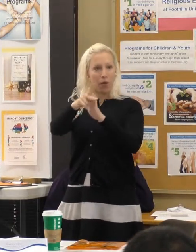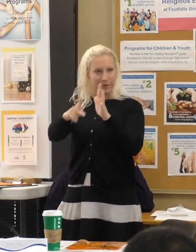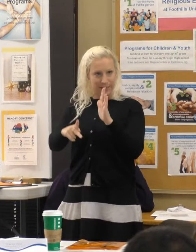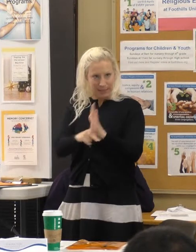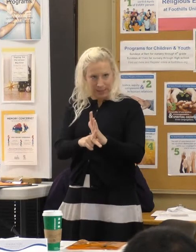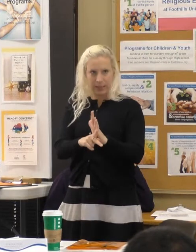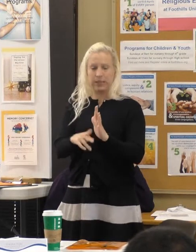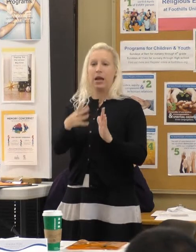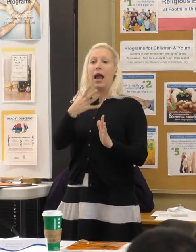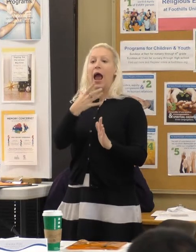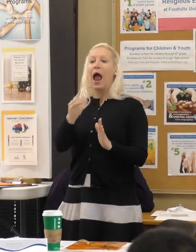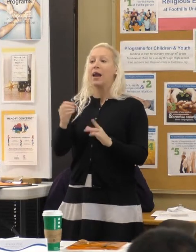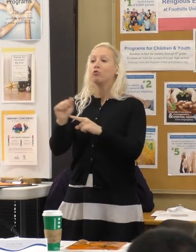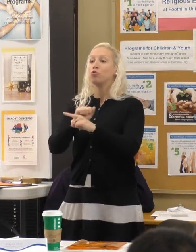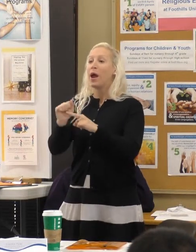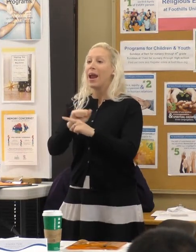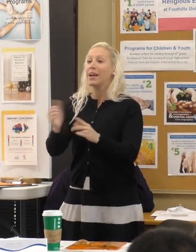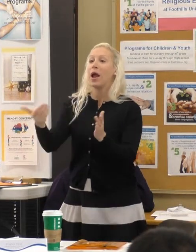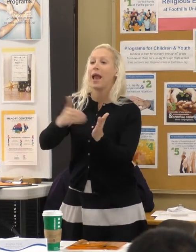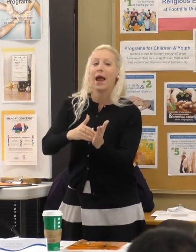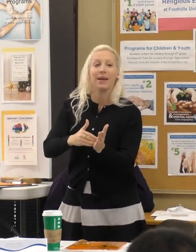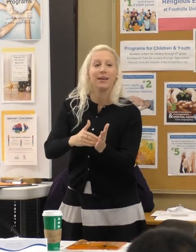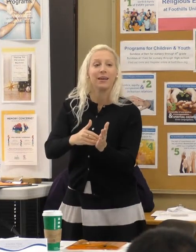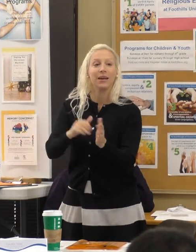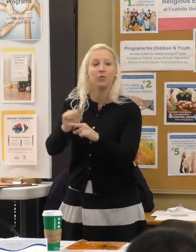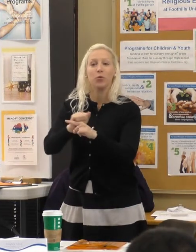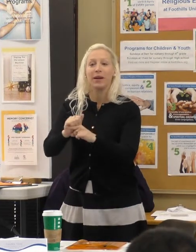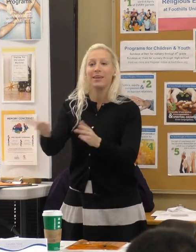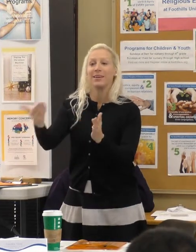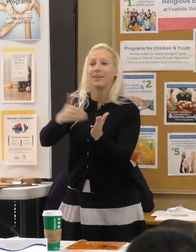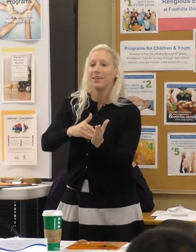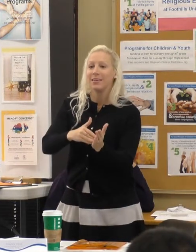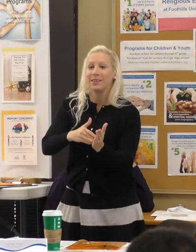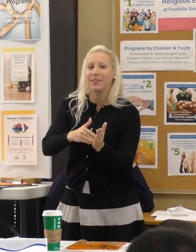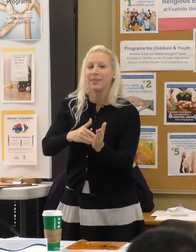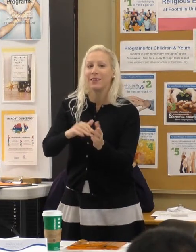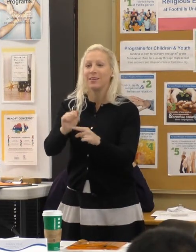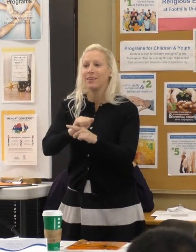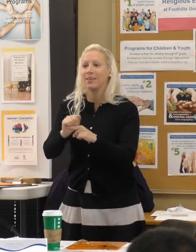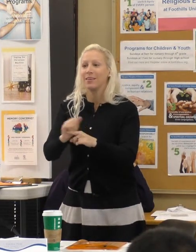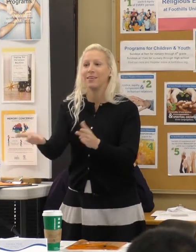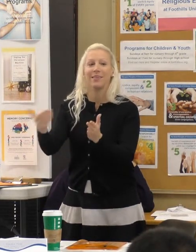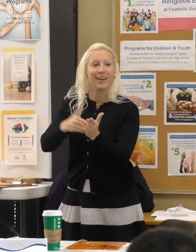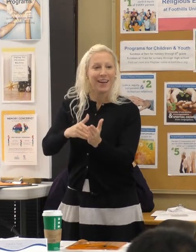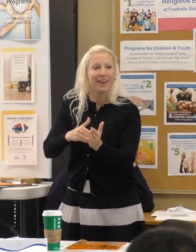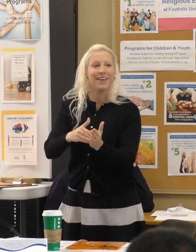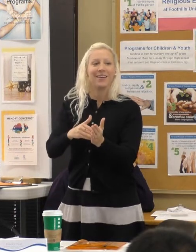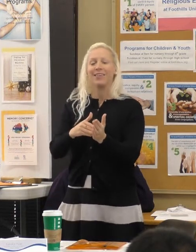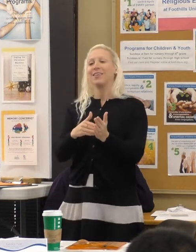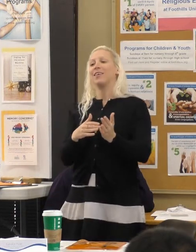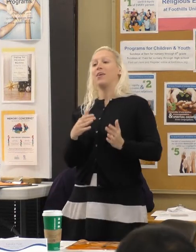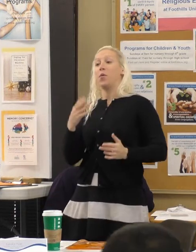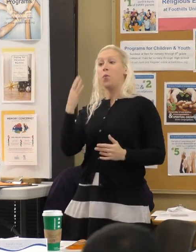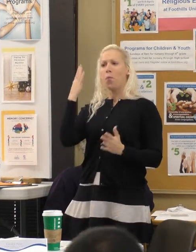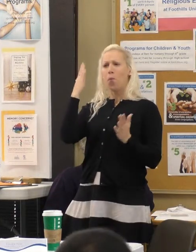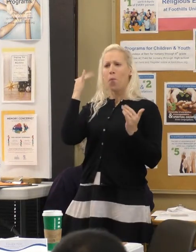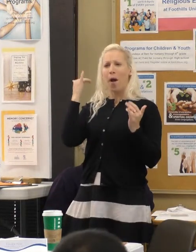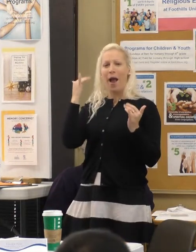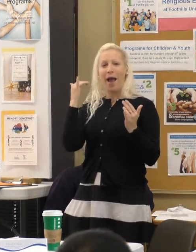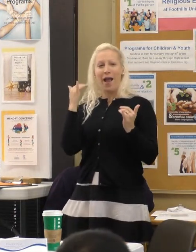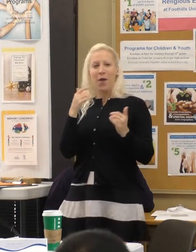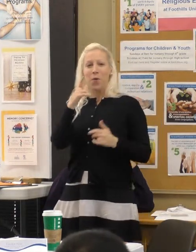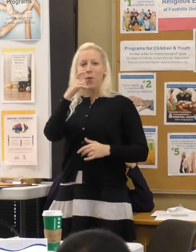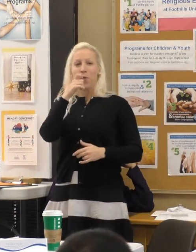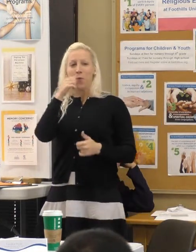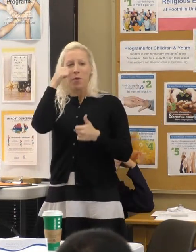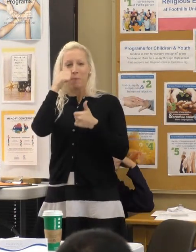appropriate trainings that are needed about the policy, and that you train repeatedly, not just one time, but to